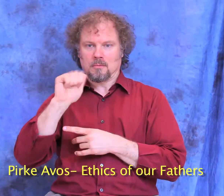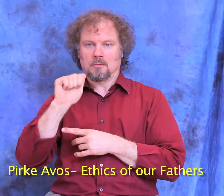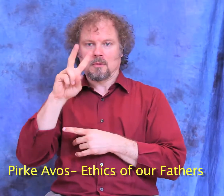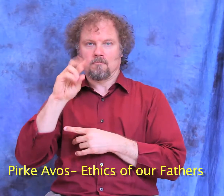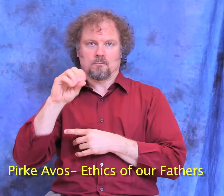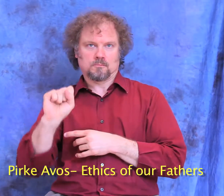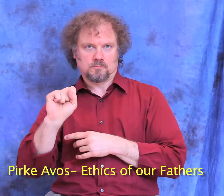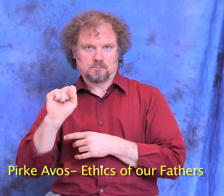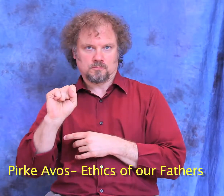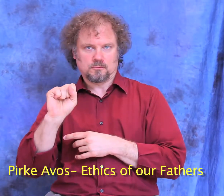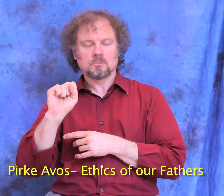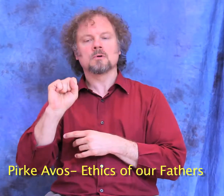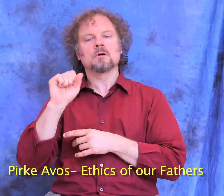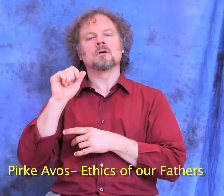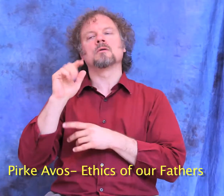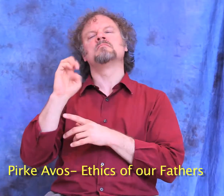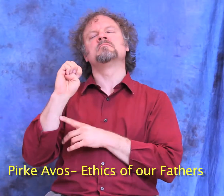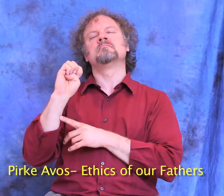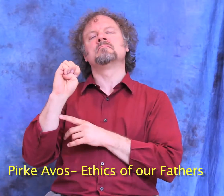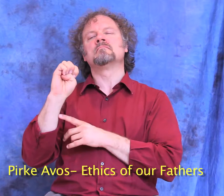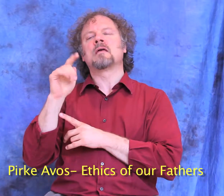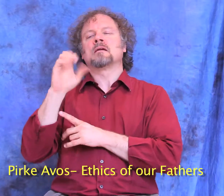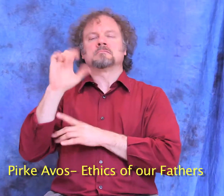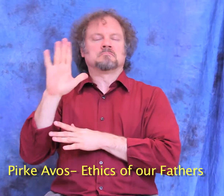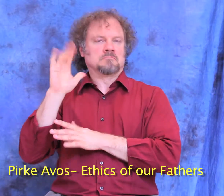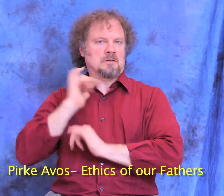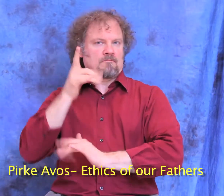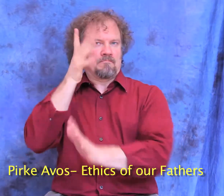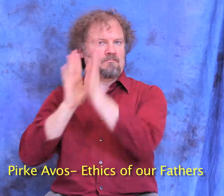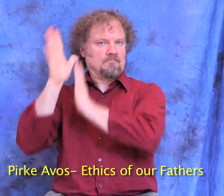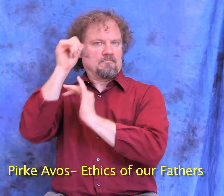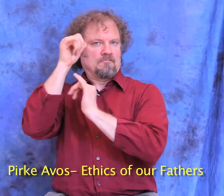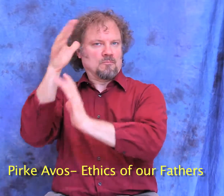Pirkeiavos, ethics of our fathers, during this period of time.